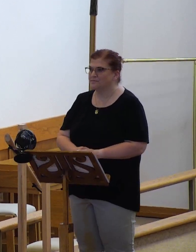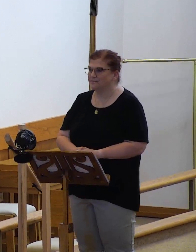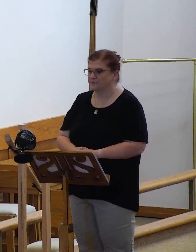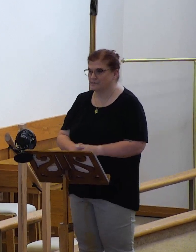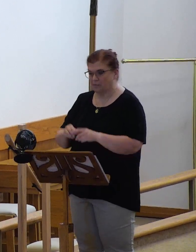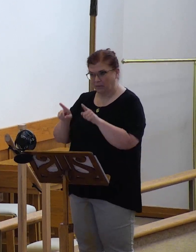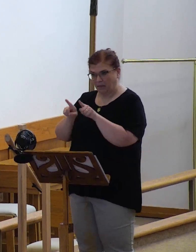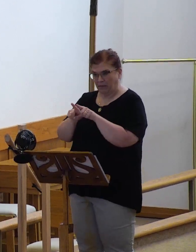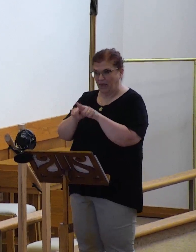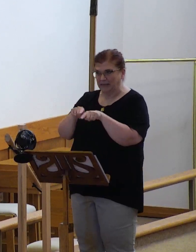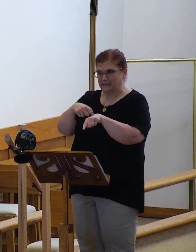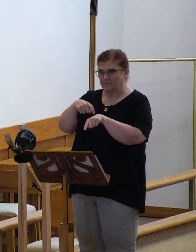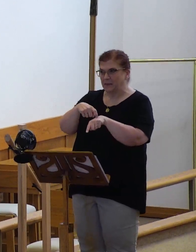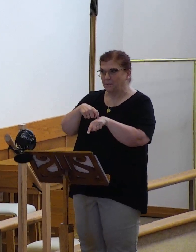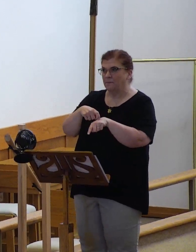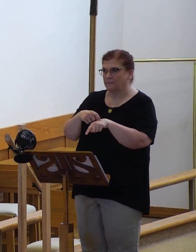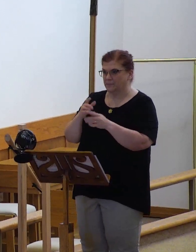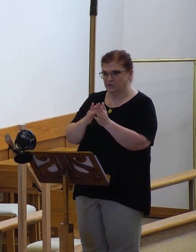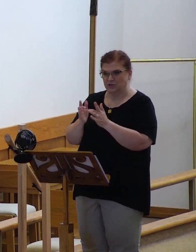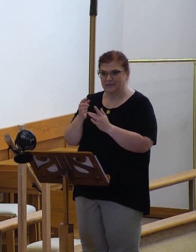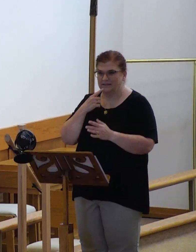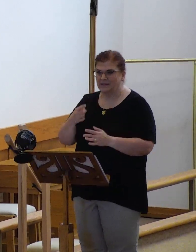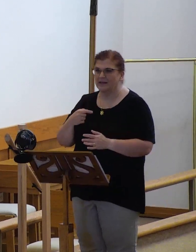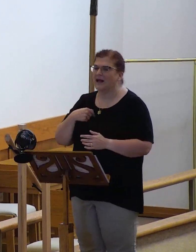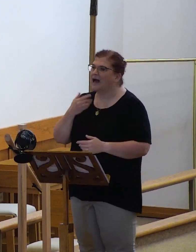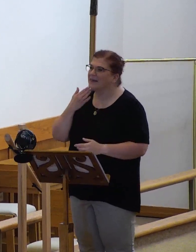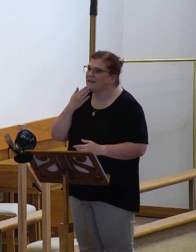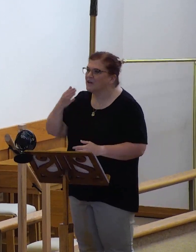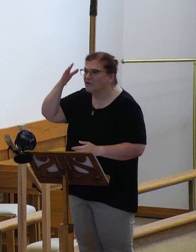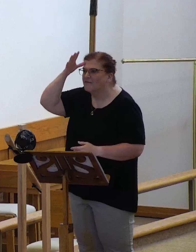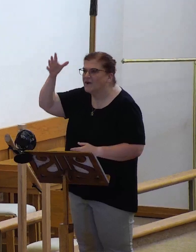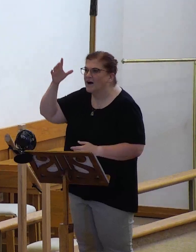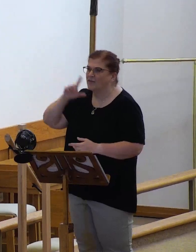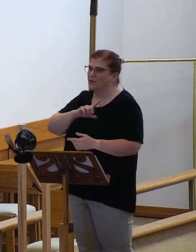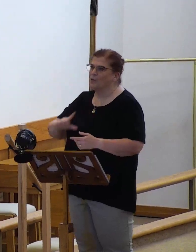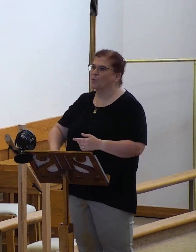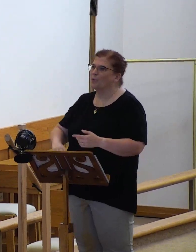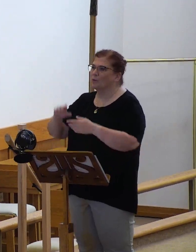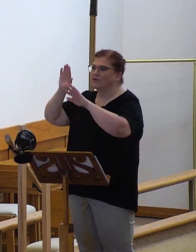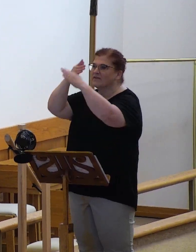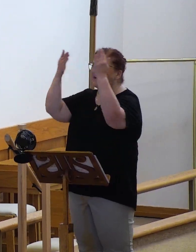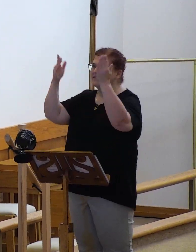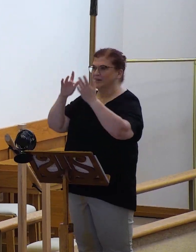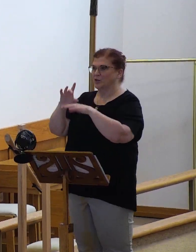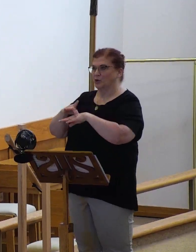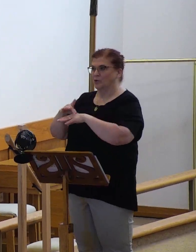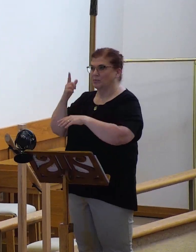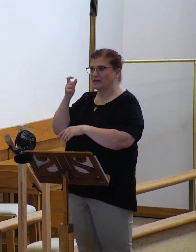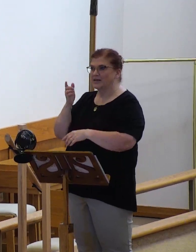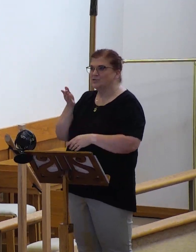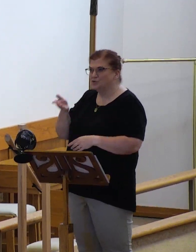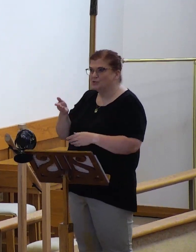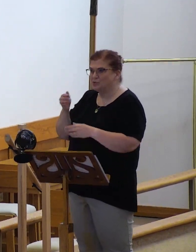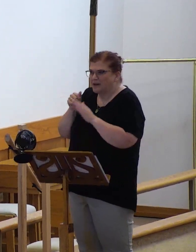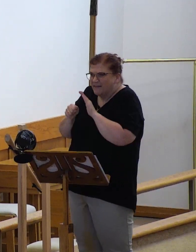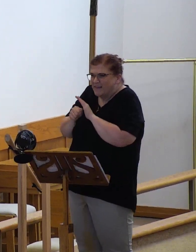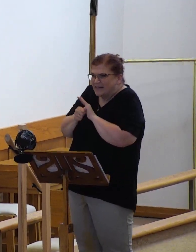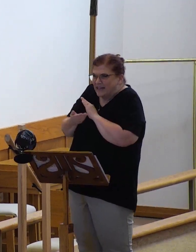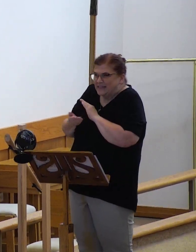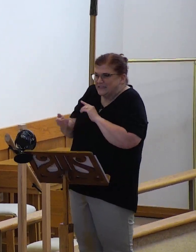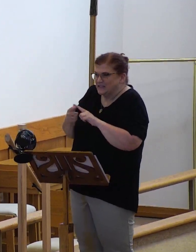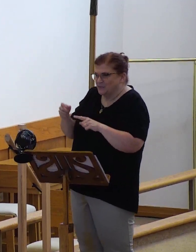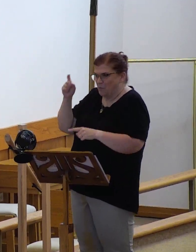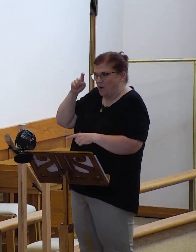At the same time, Jesus said, "I thank you, Father, Lord of heaven and earth, because you have hidden these things from